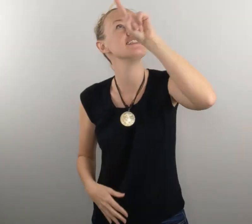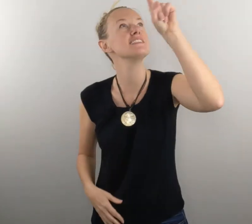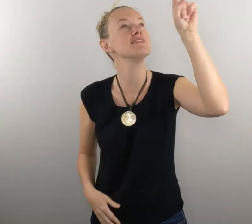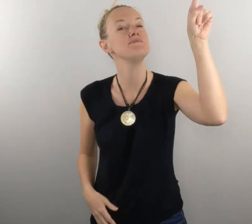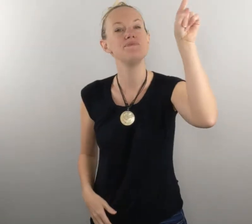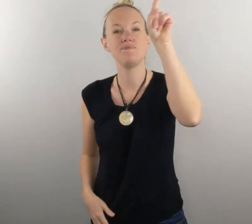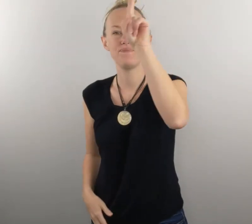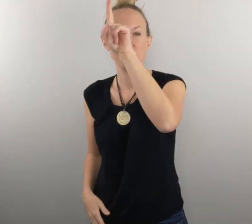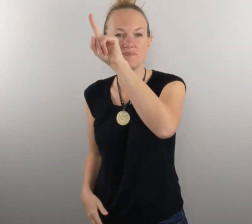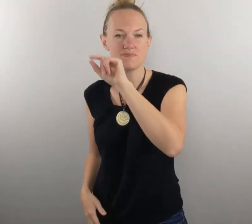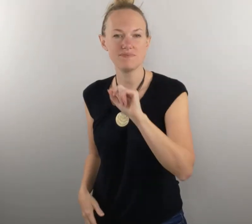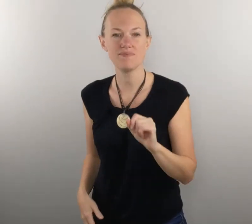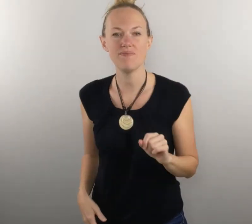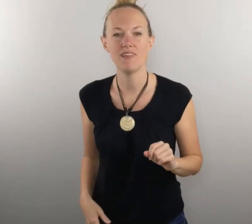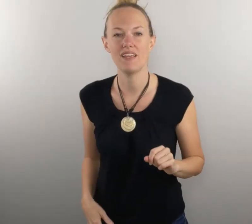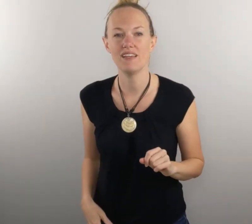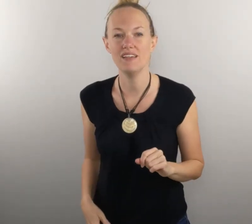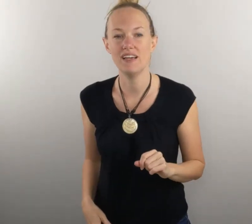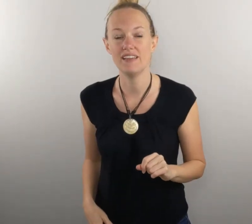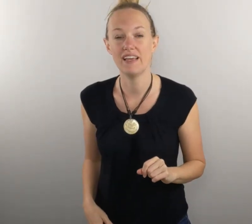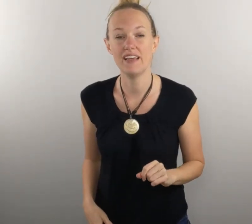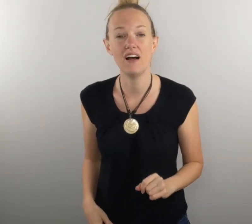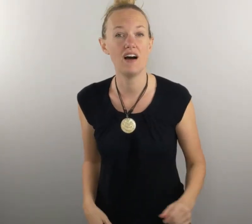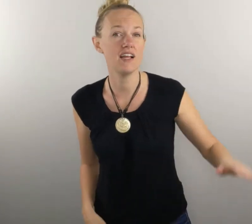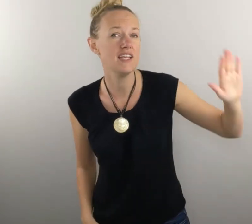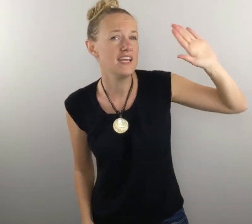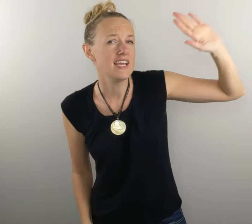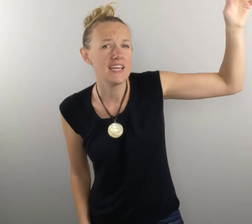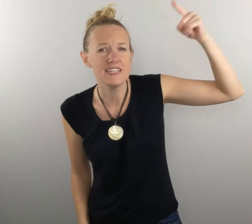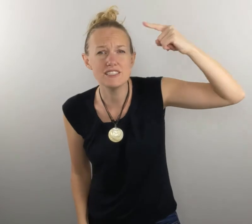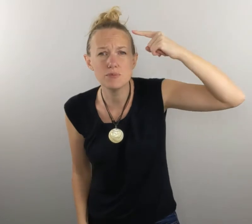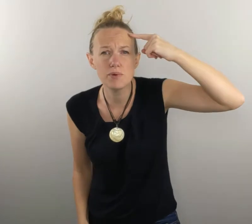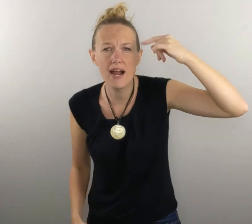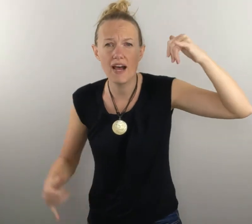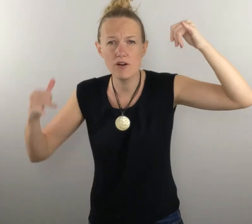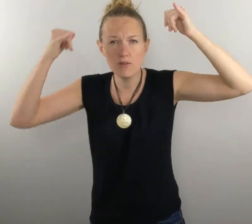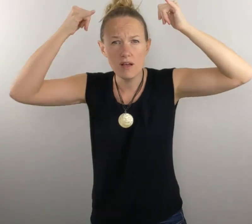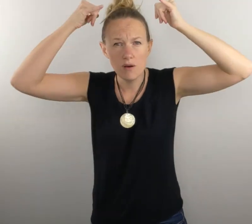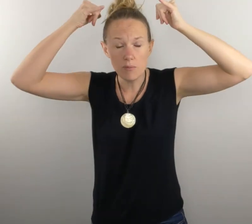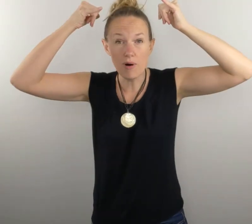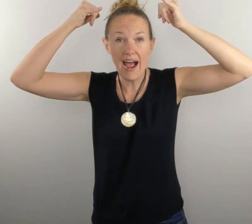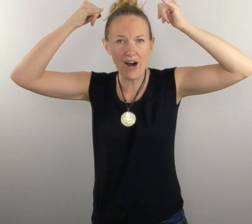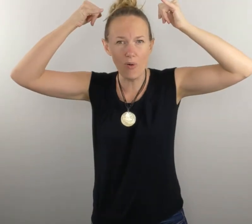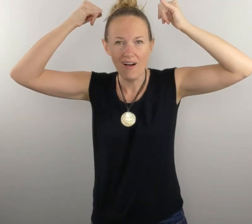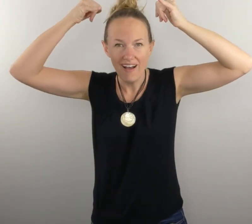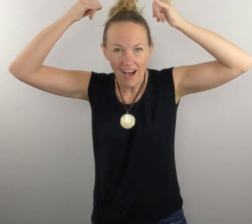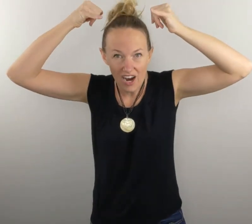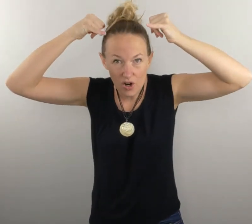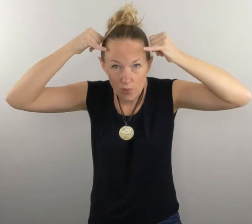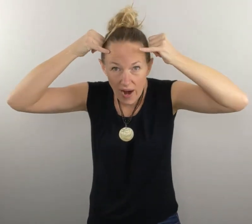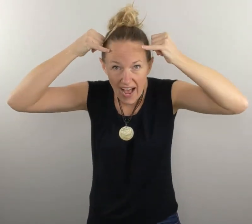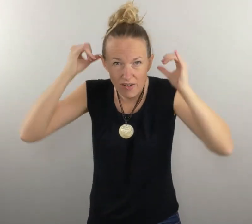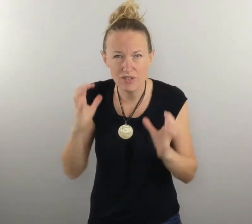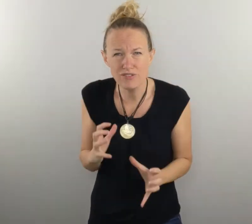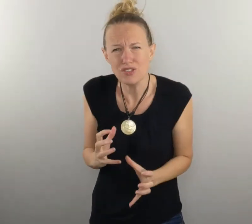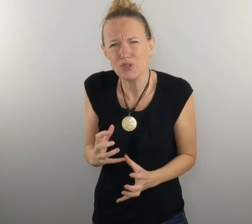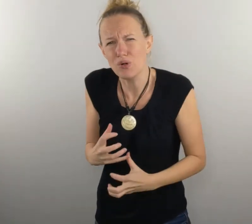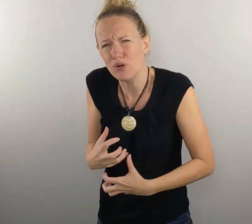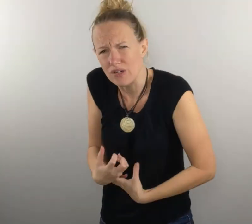skies. Okay. And then on his brow, a crown of